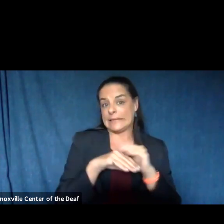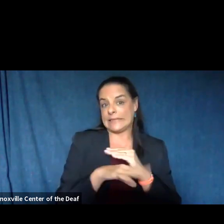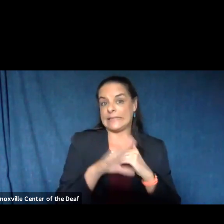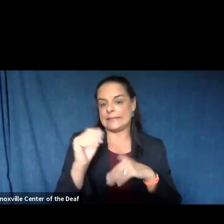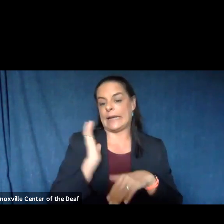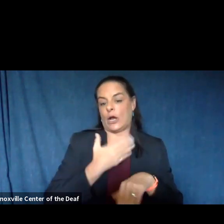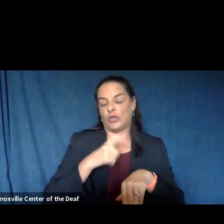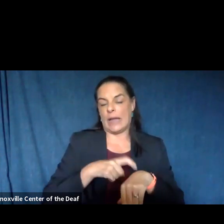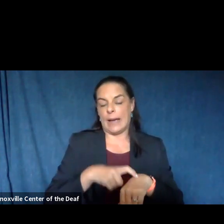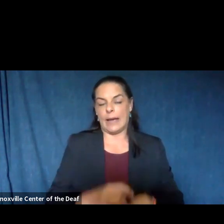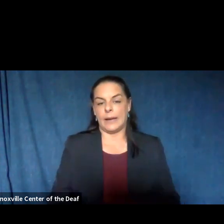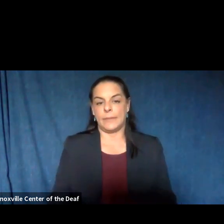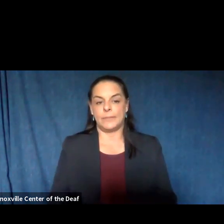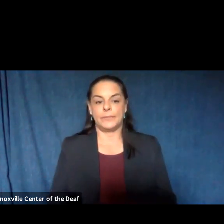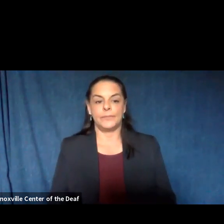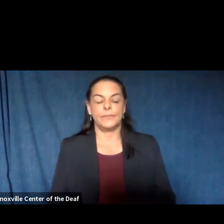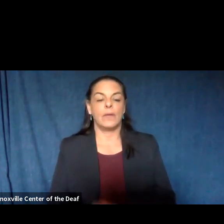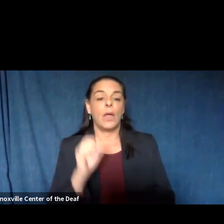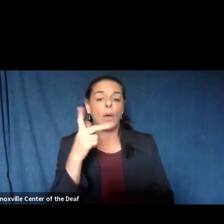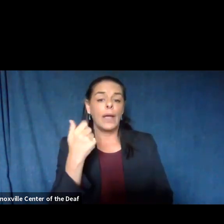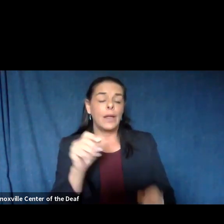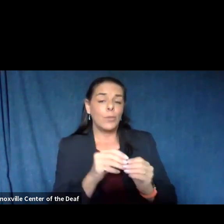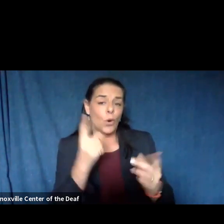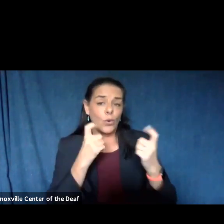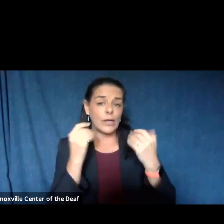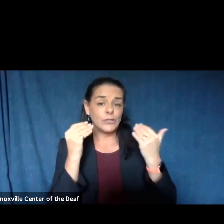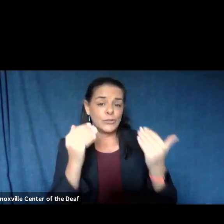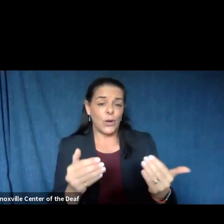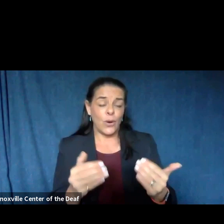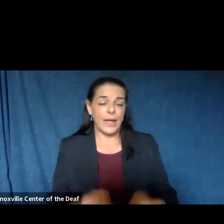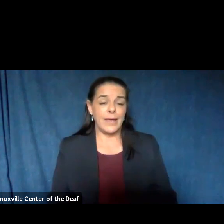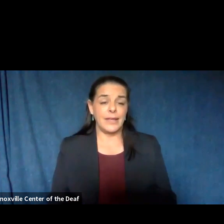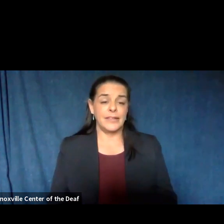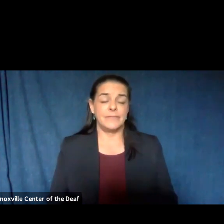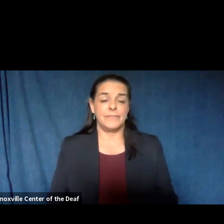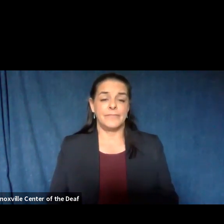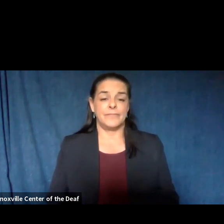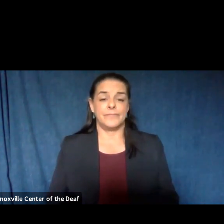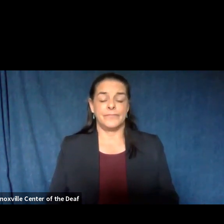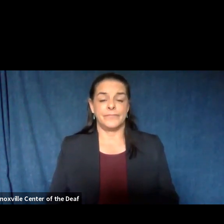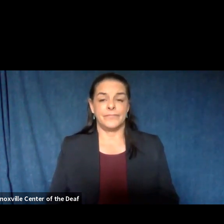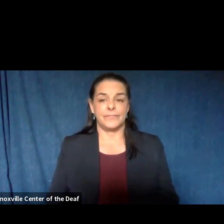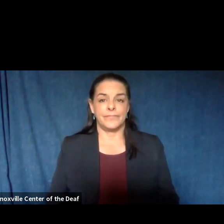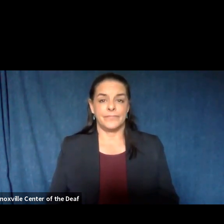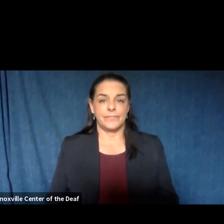things. All right, any other questions? Please go ahead and type them in now.